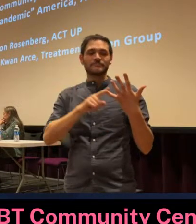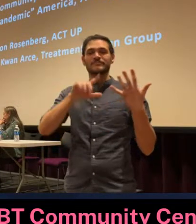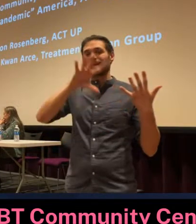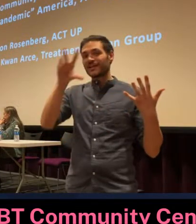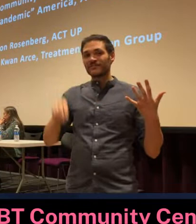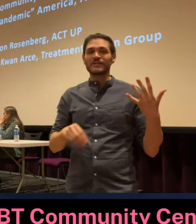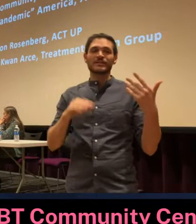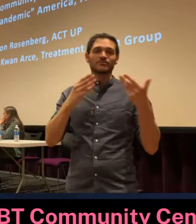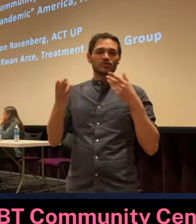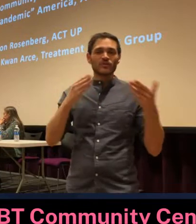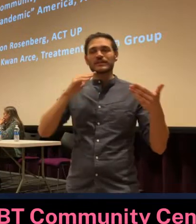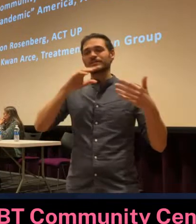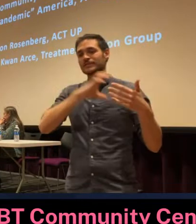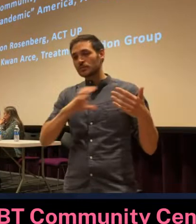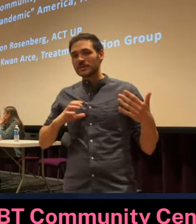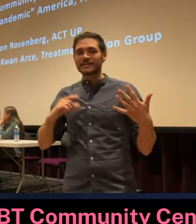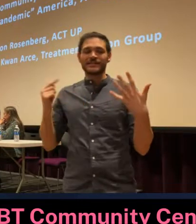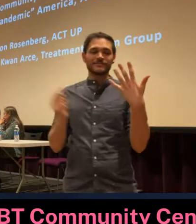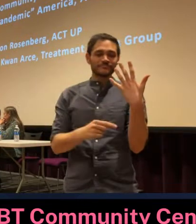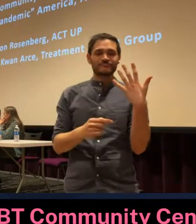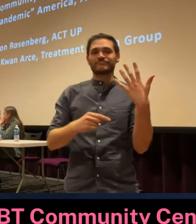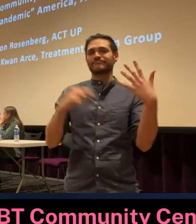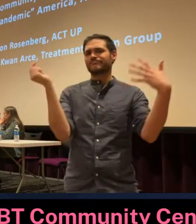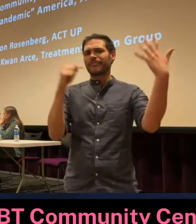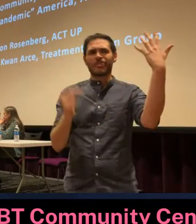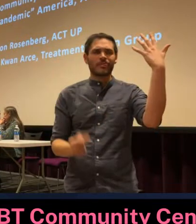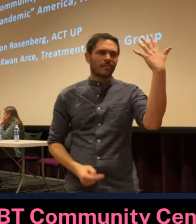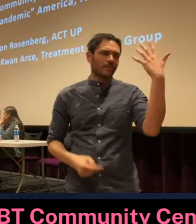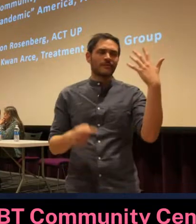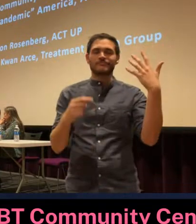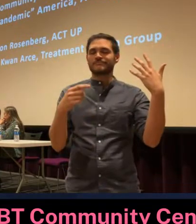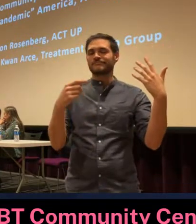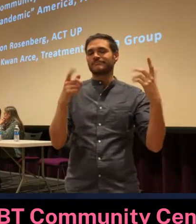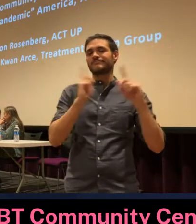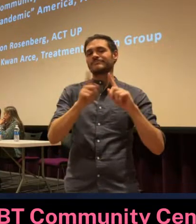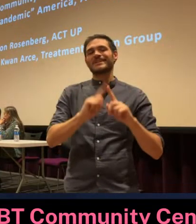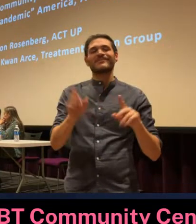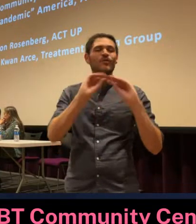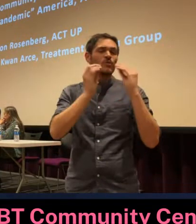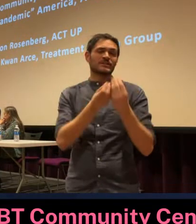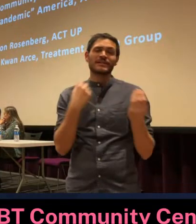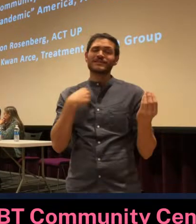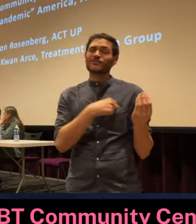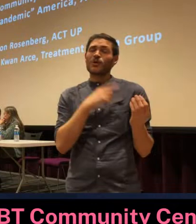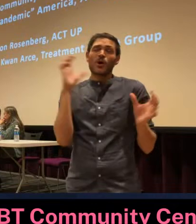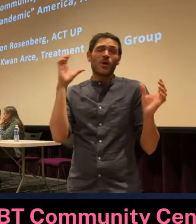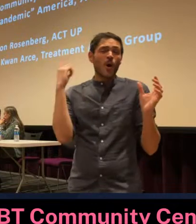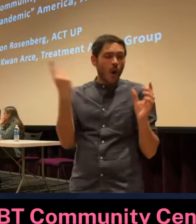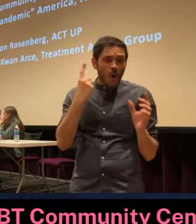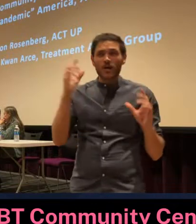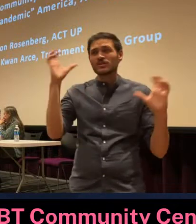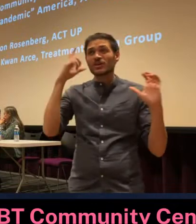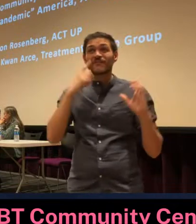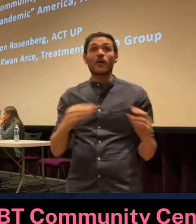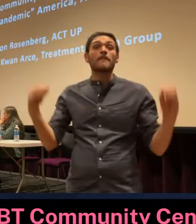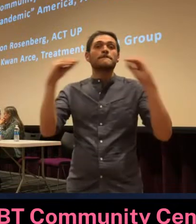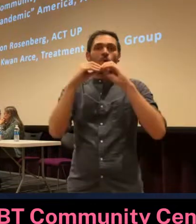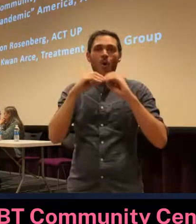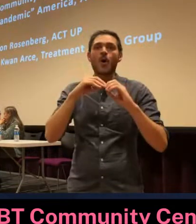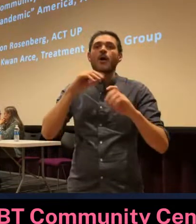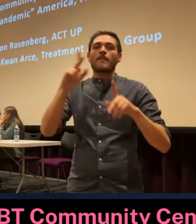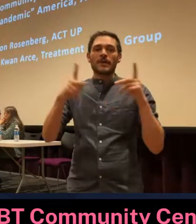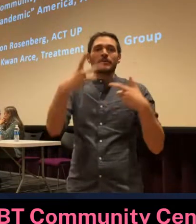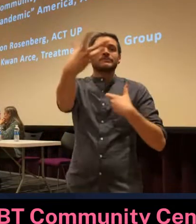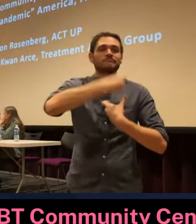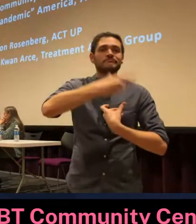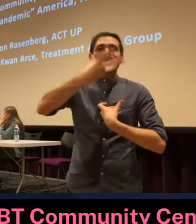Plus Health, the REACH program, Housing Works, and we're always looking for more support and